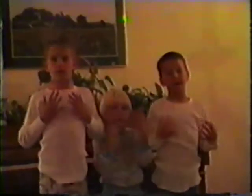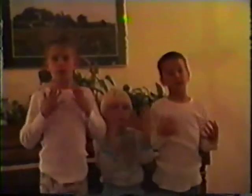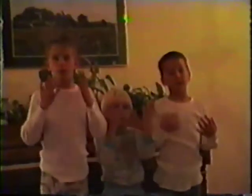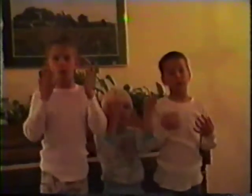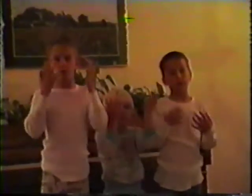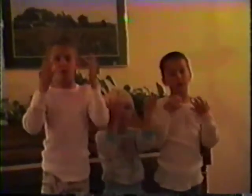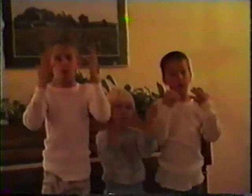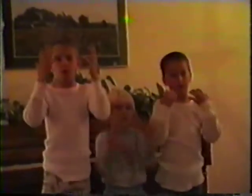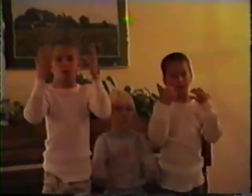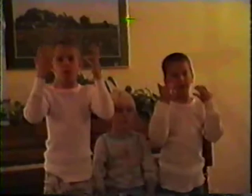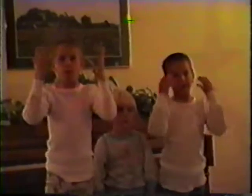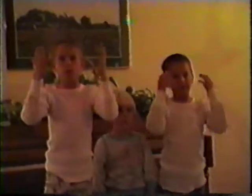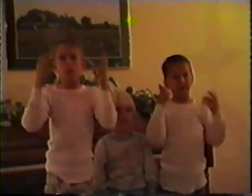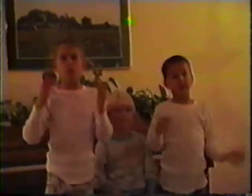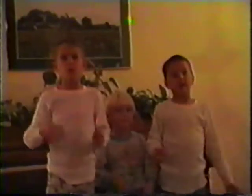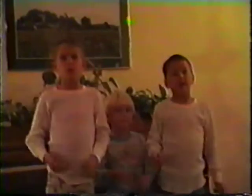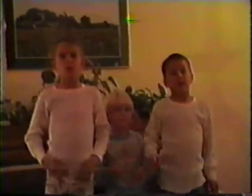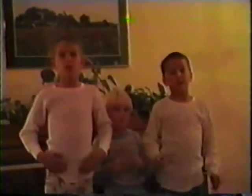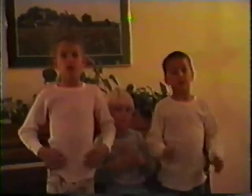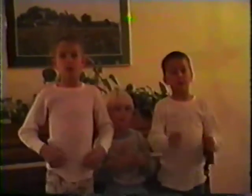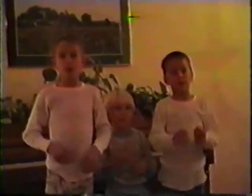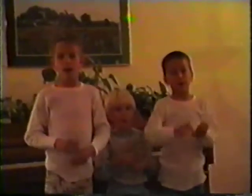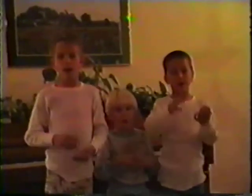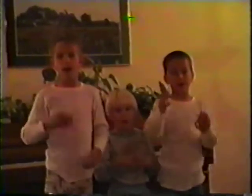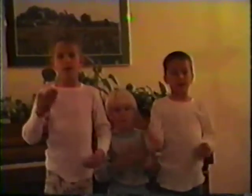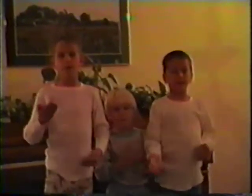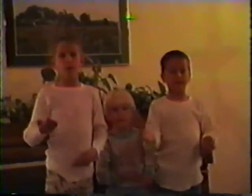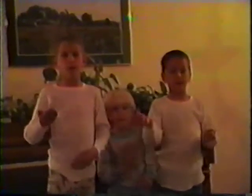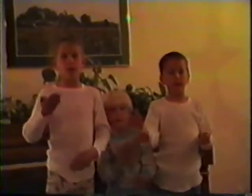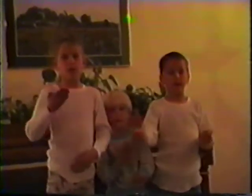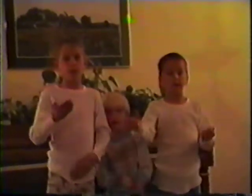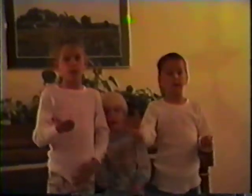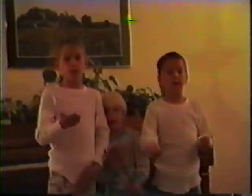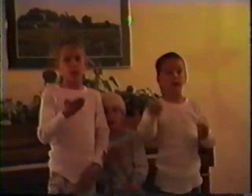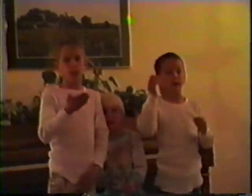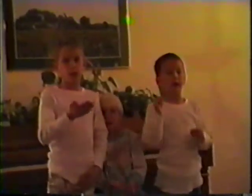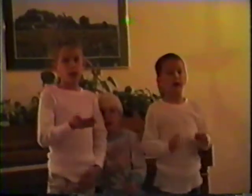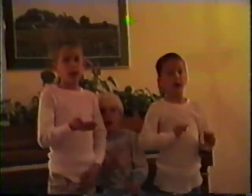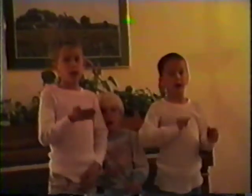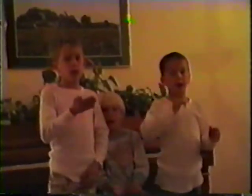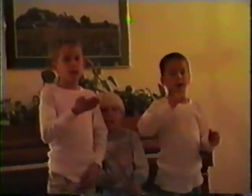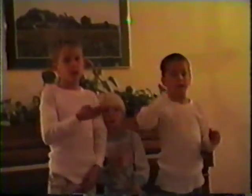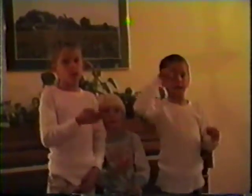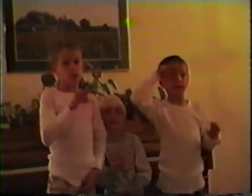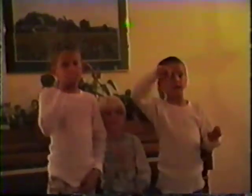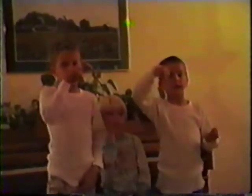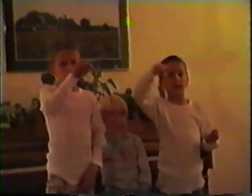soul through everything I see.